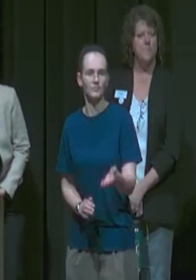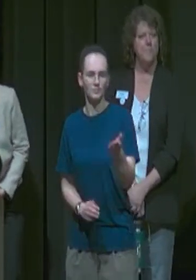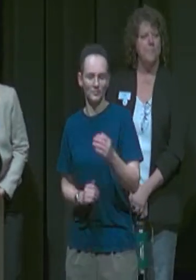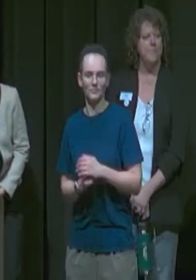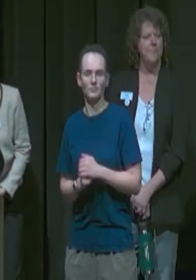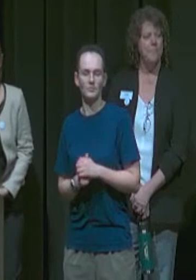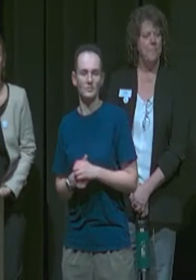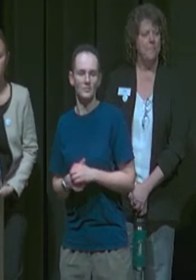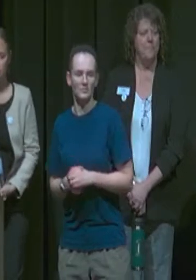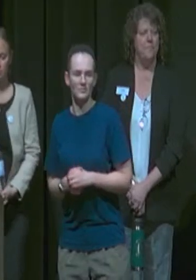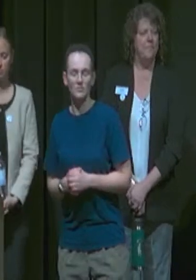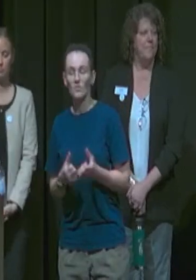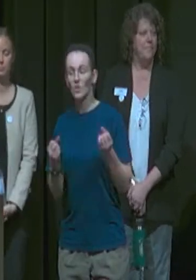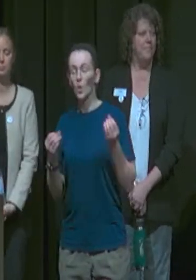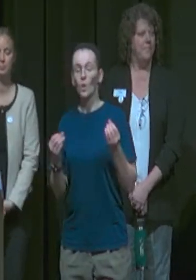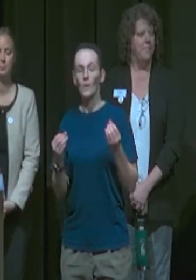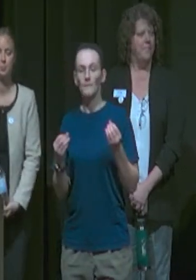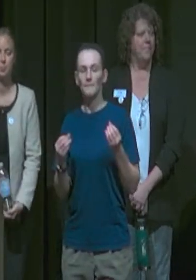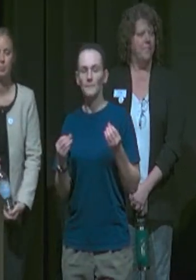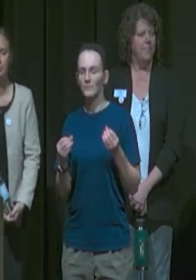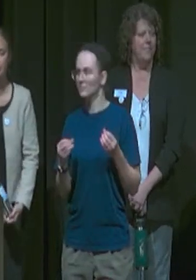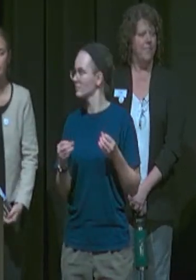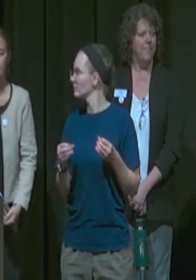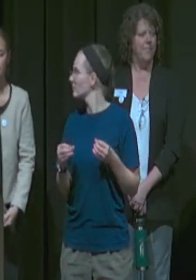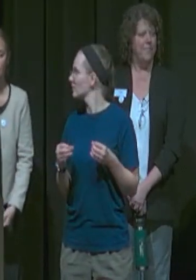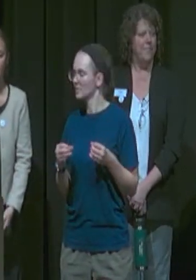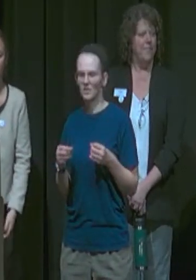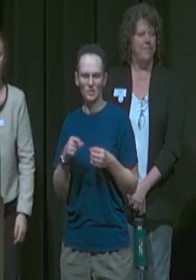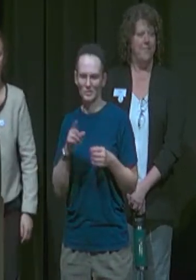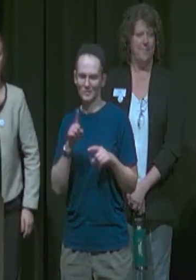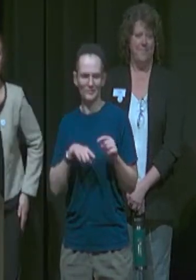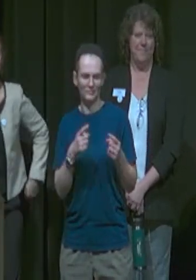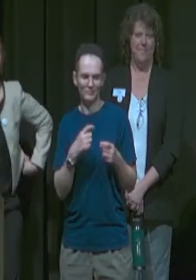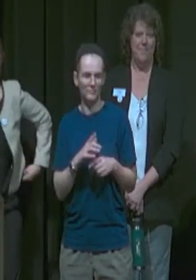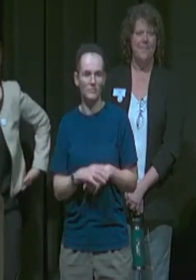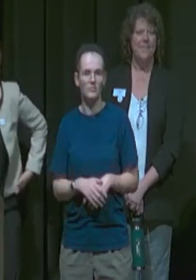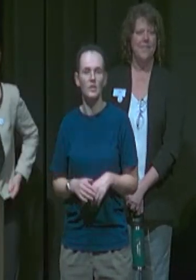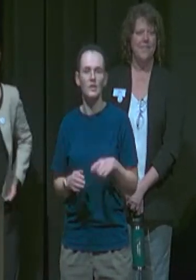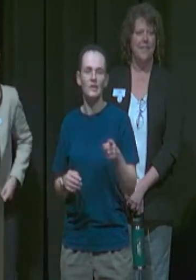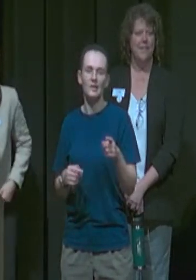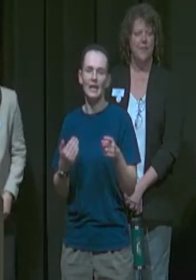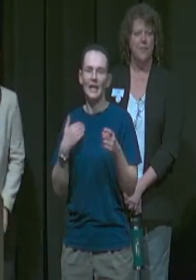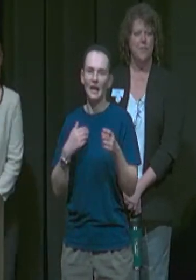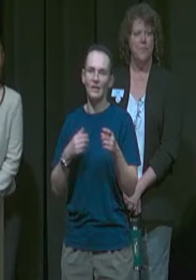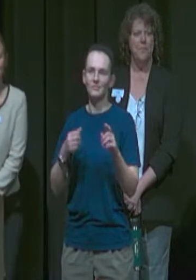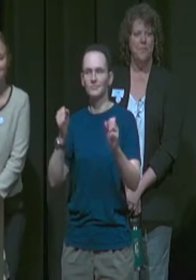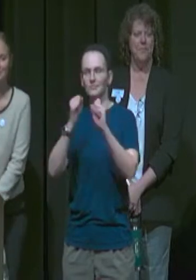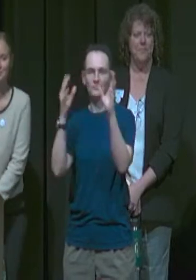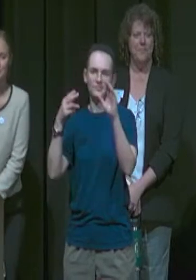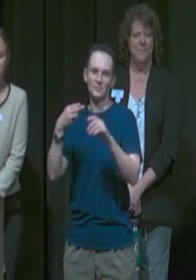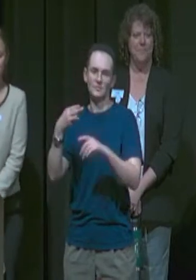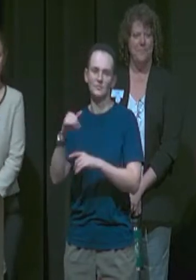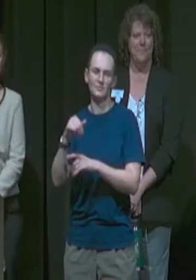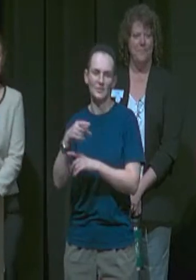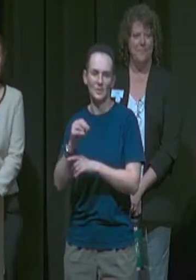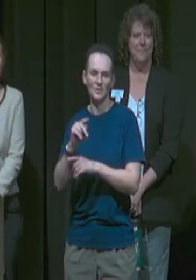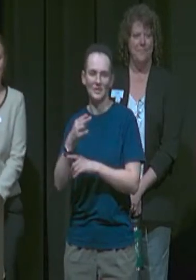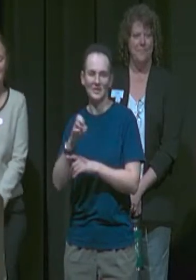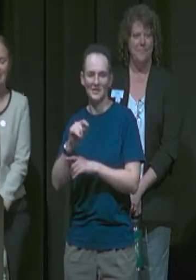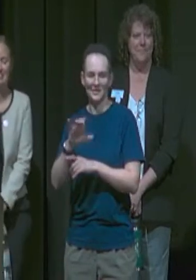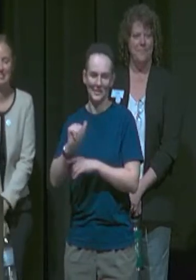Uh-oh. So, You don't get to ask a question. not to ask a hypothetical. Oh, I like these. Oh,